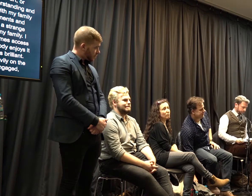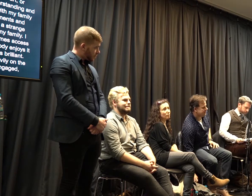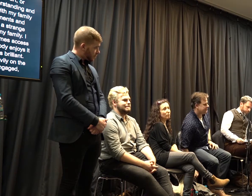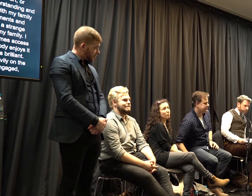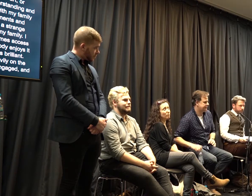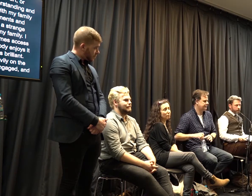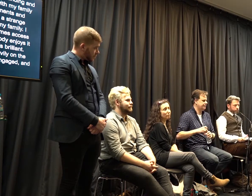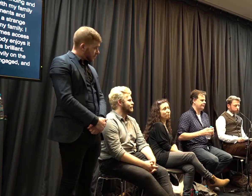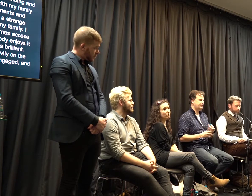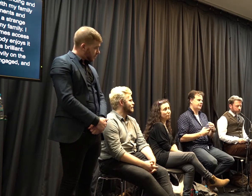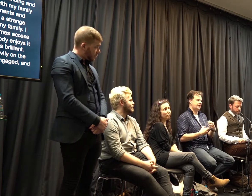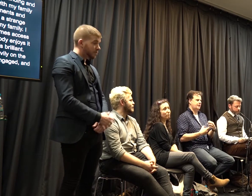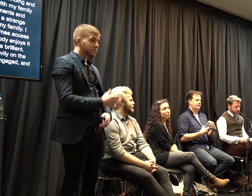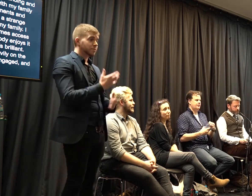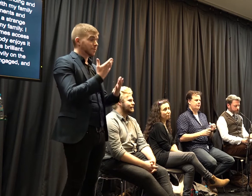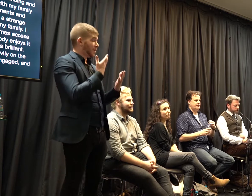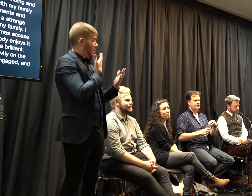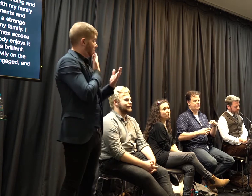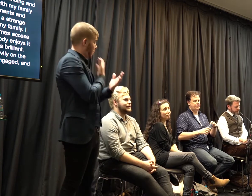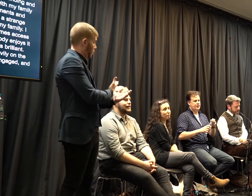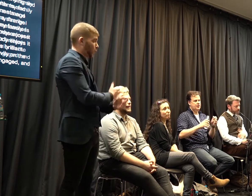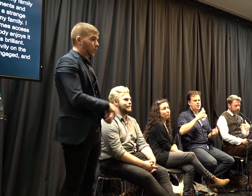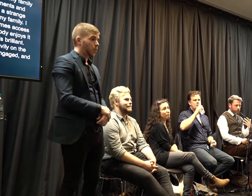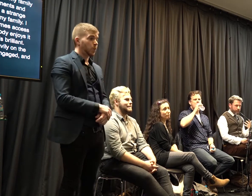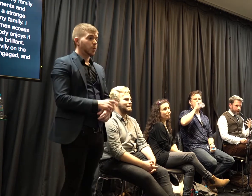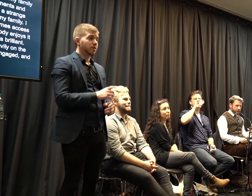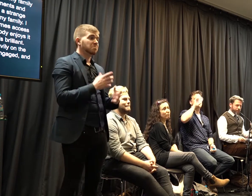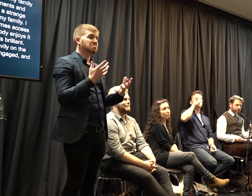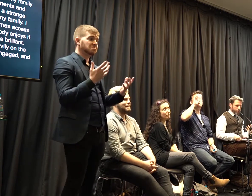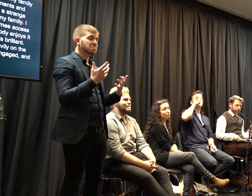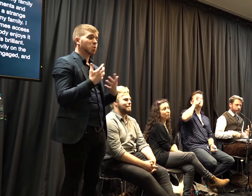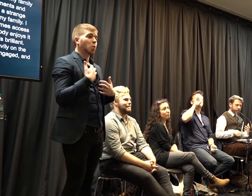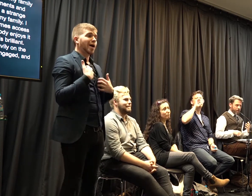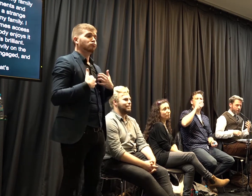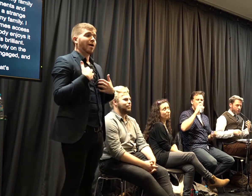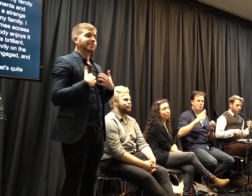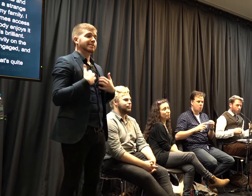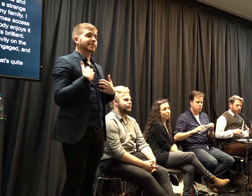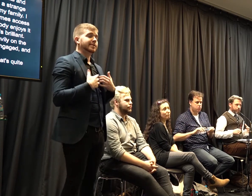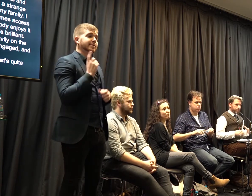lost. Brilliant. Thank you very much. I think that's quite interesting. The notion that